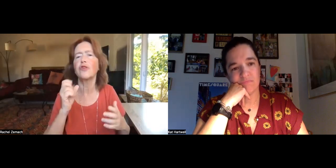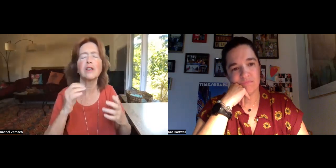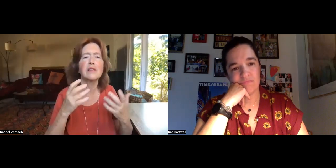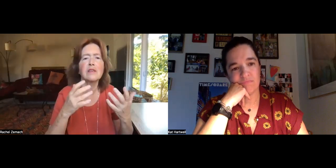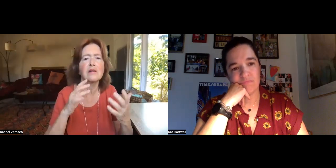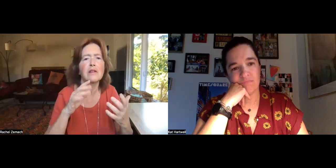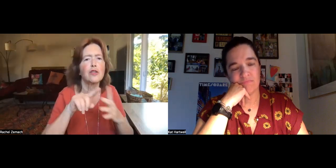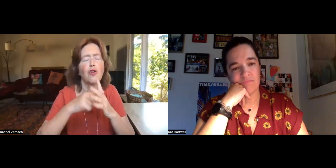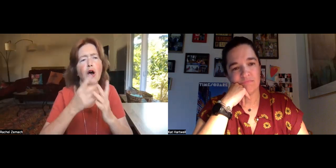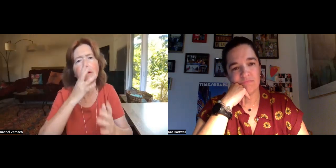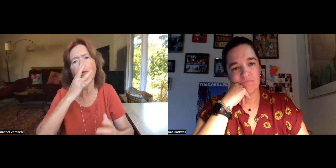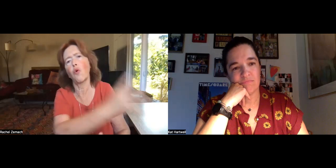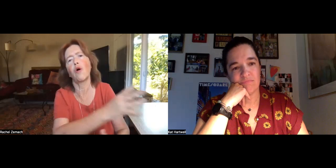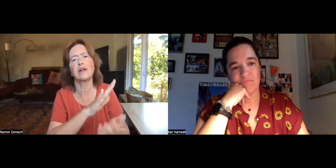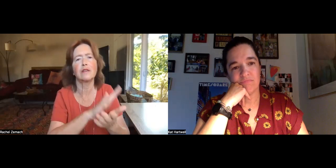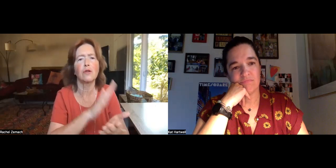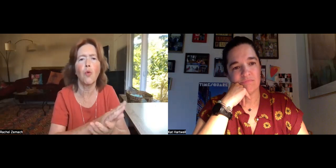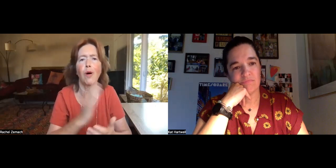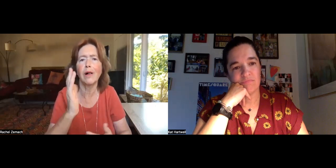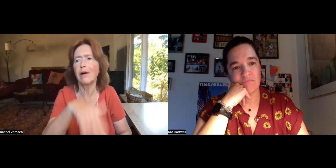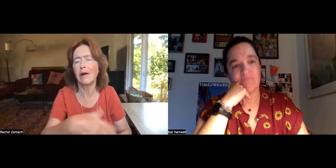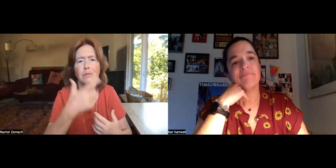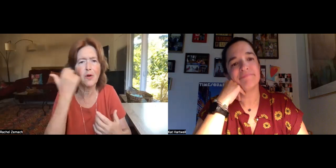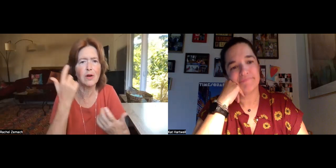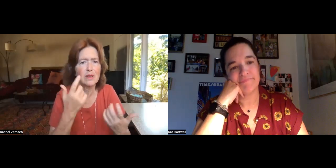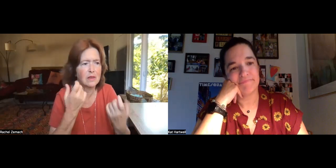just started knowing why because